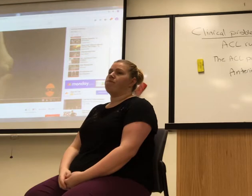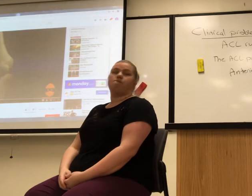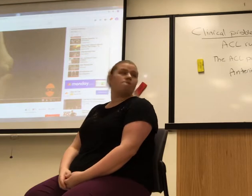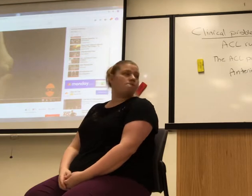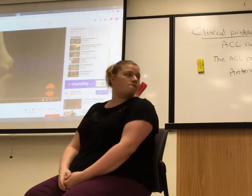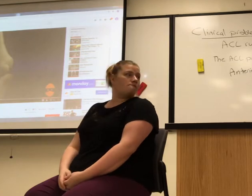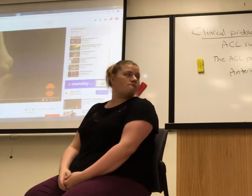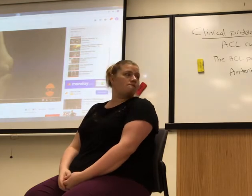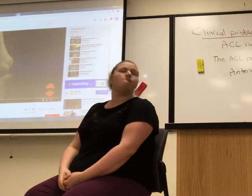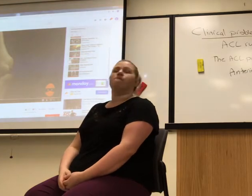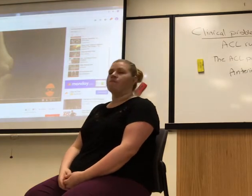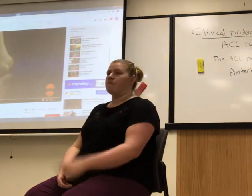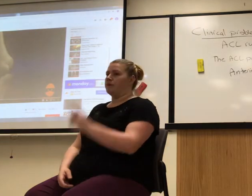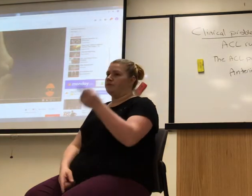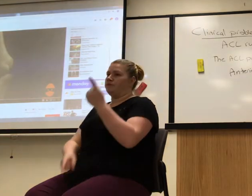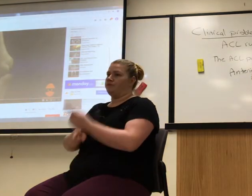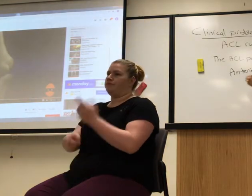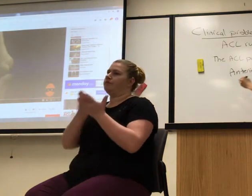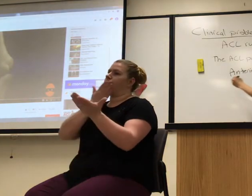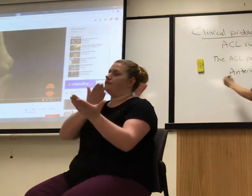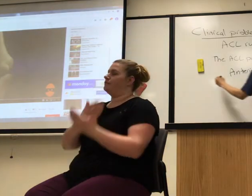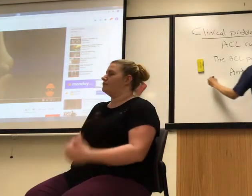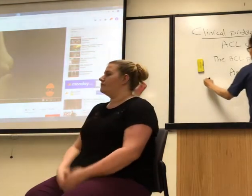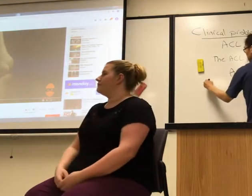Yeah, page 435, thank you.